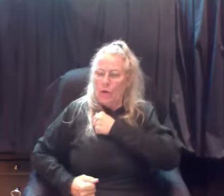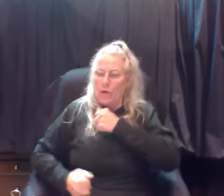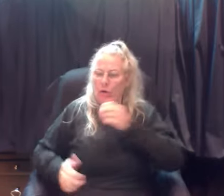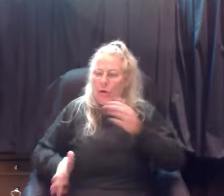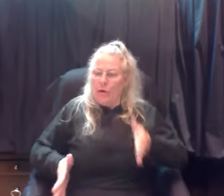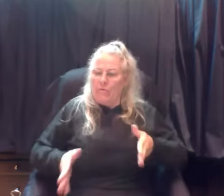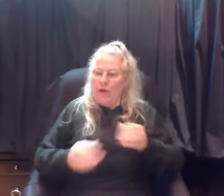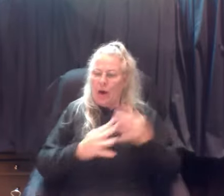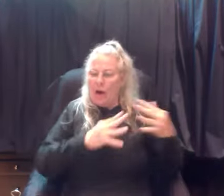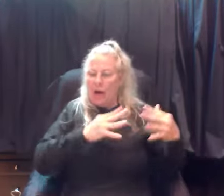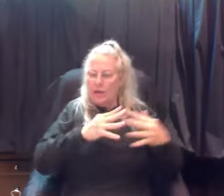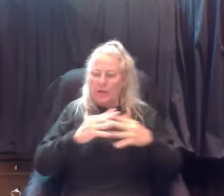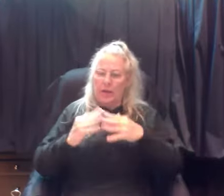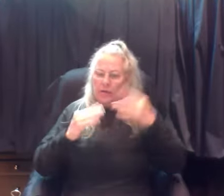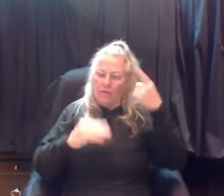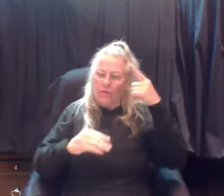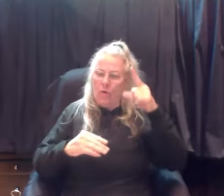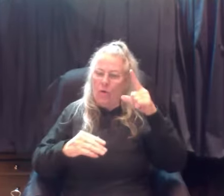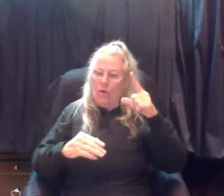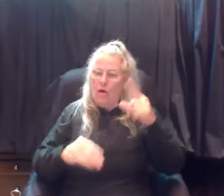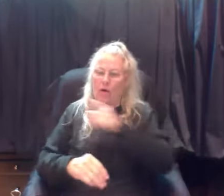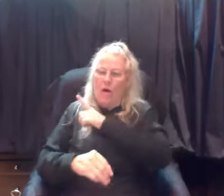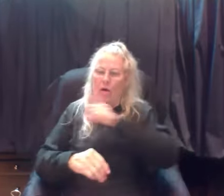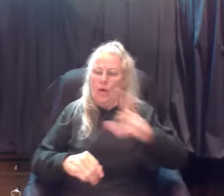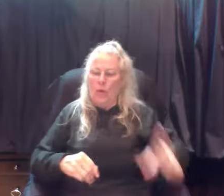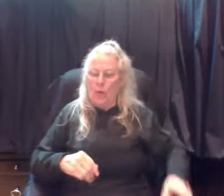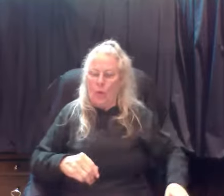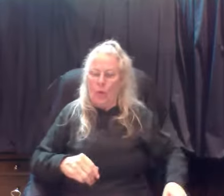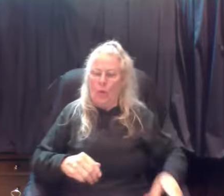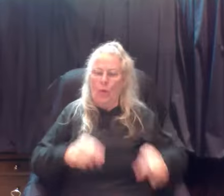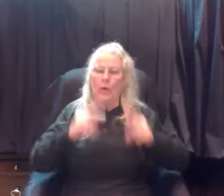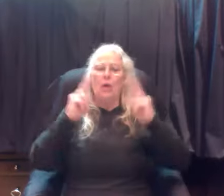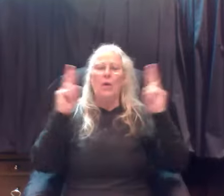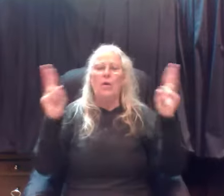fighting for the Lord alleluia